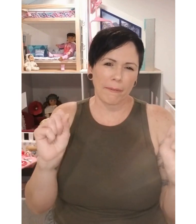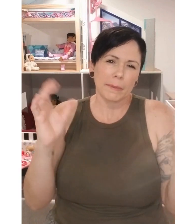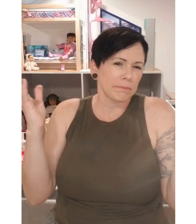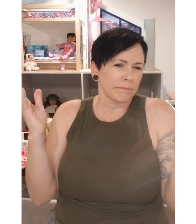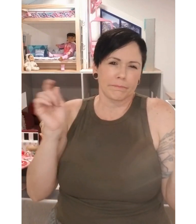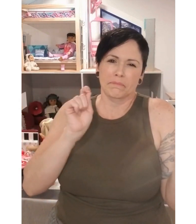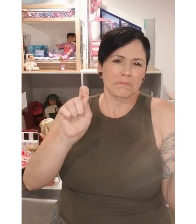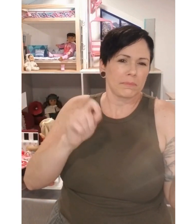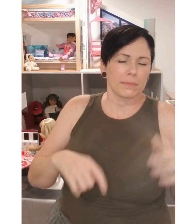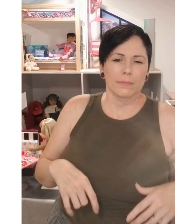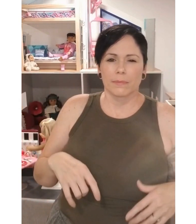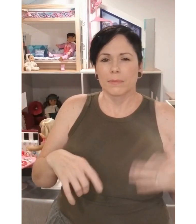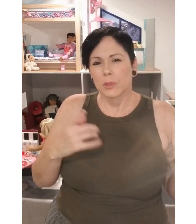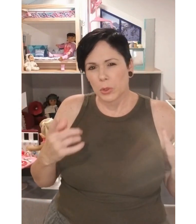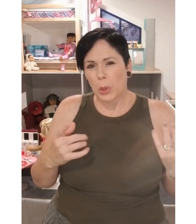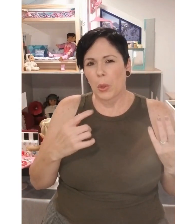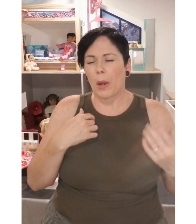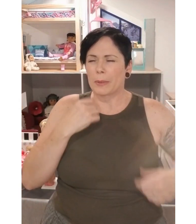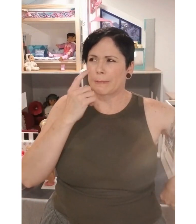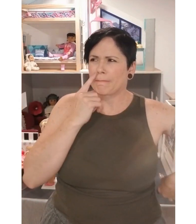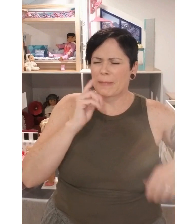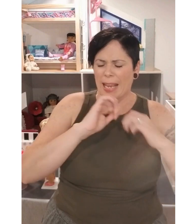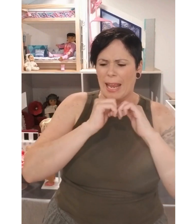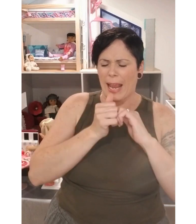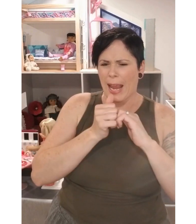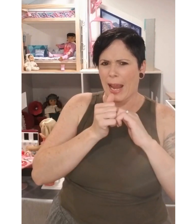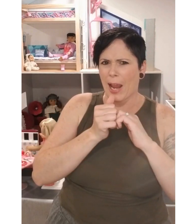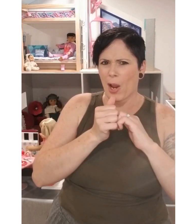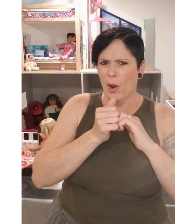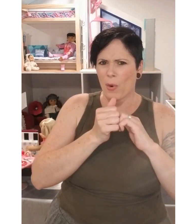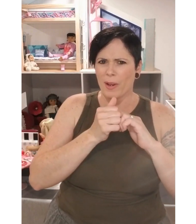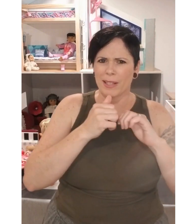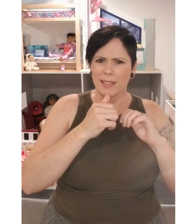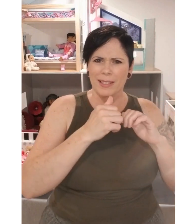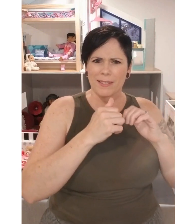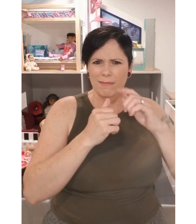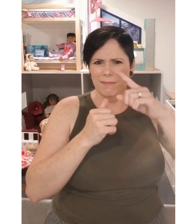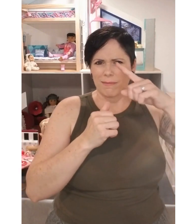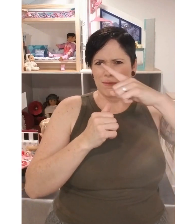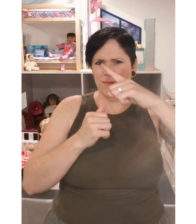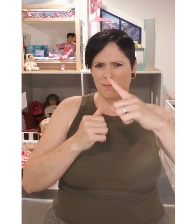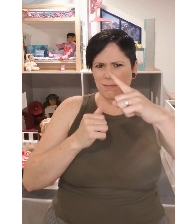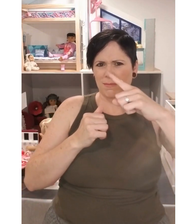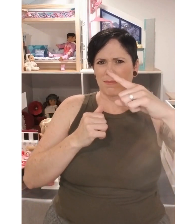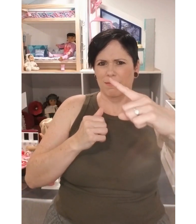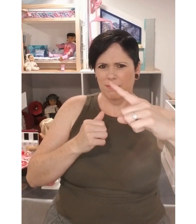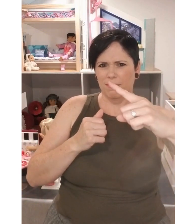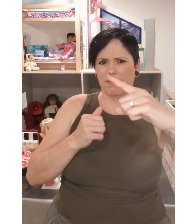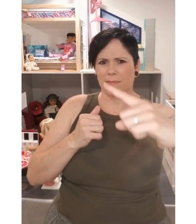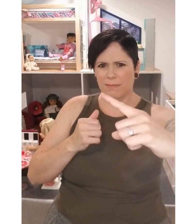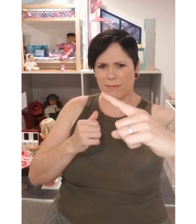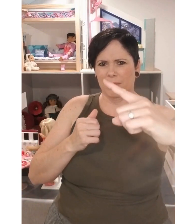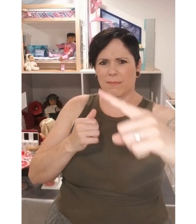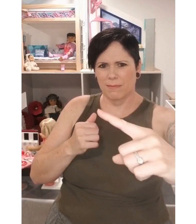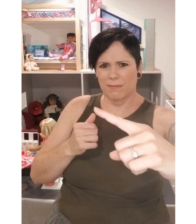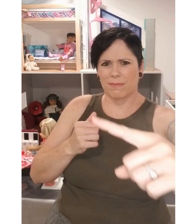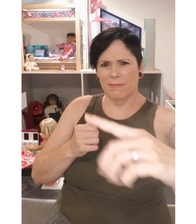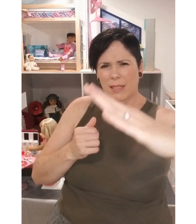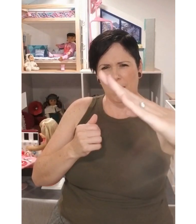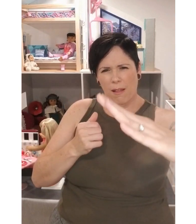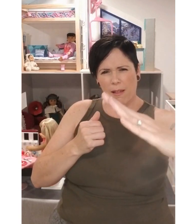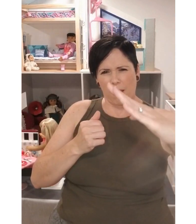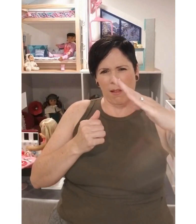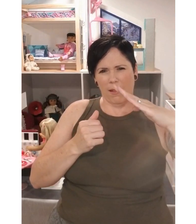So here's what I devised. And if you want to know what this is made from, I'm trying to show you right here, like my library